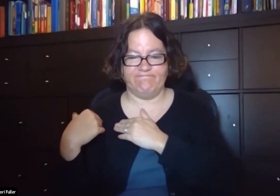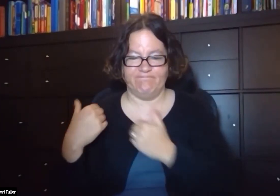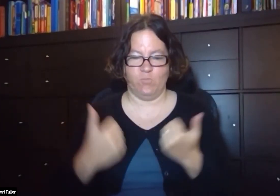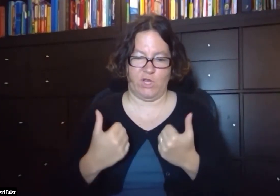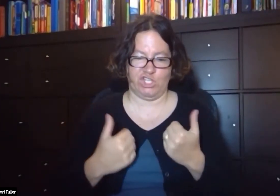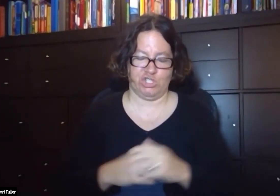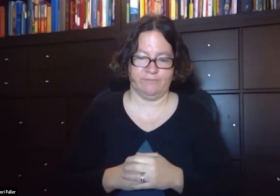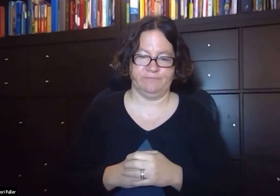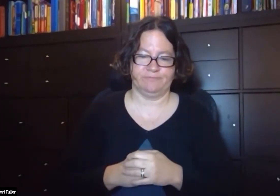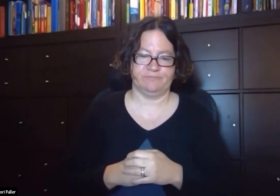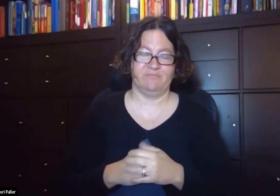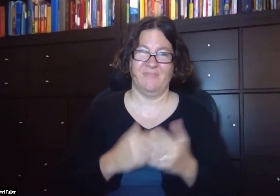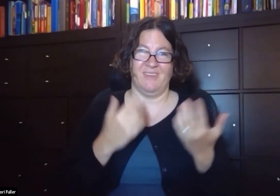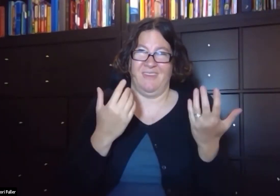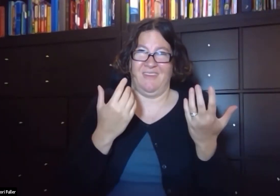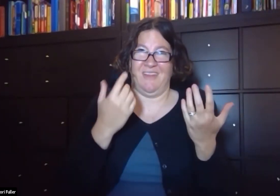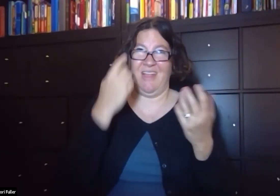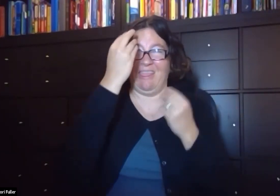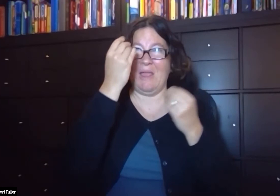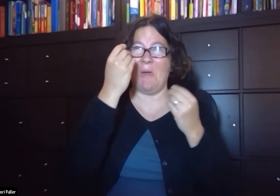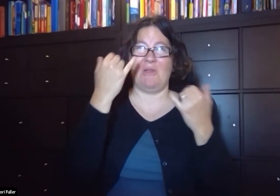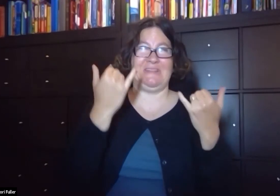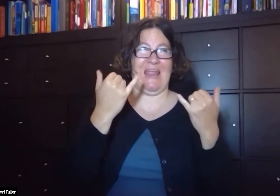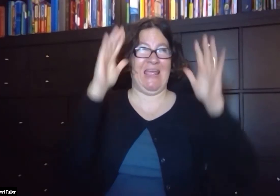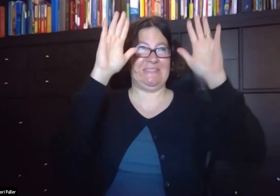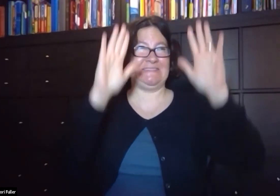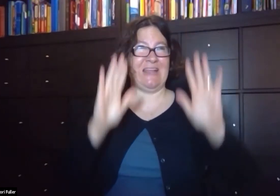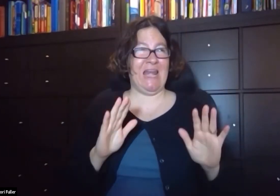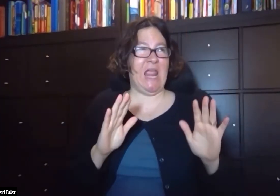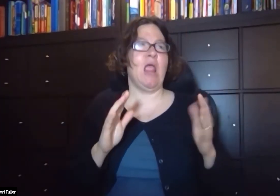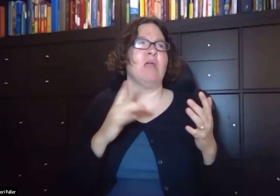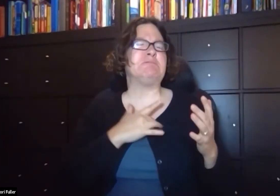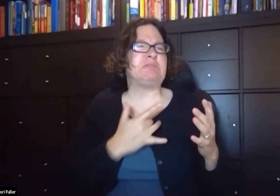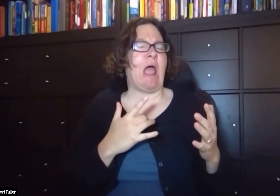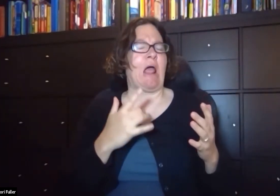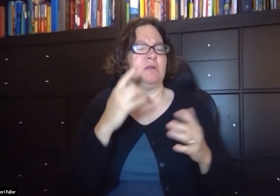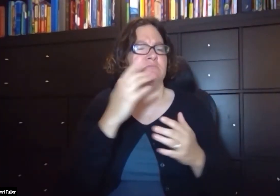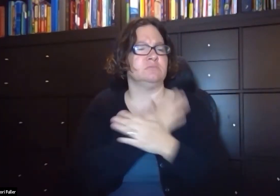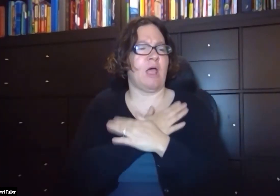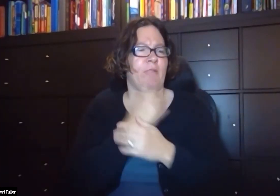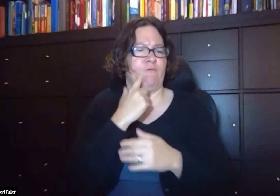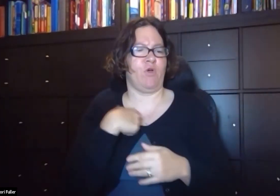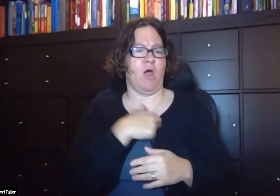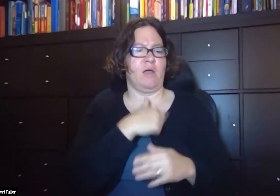Are we resting and feeling refreshed on this day that God has asked us to set aside? Now,